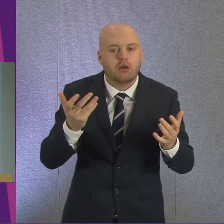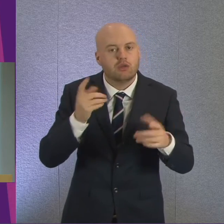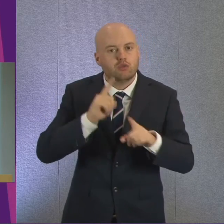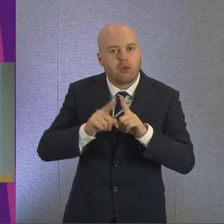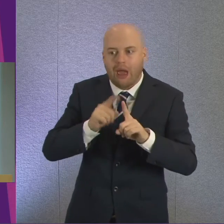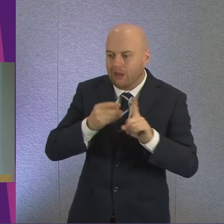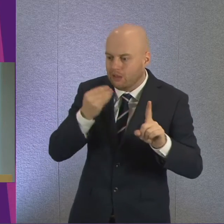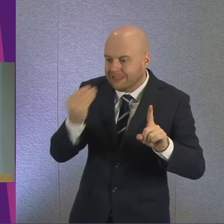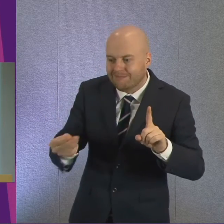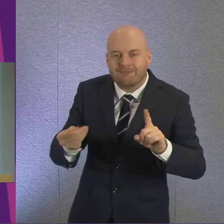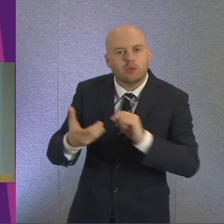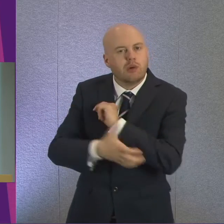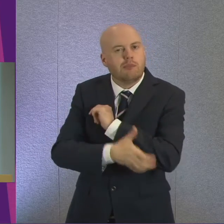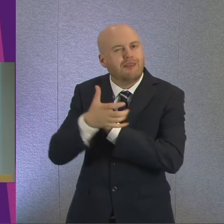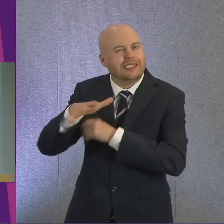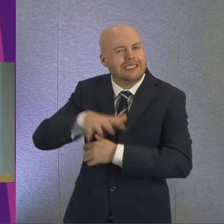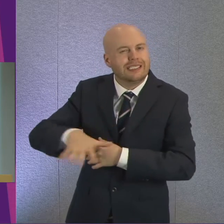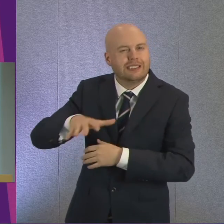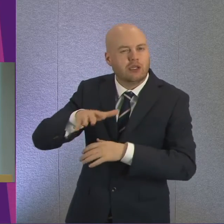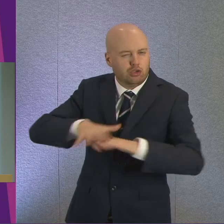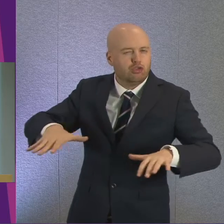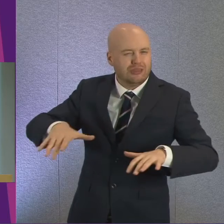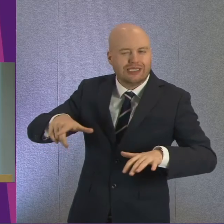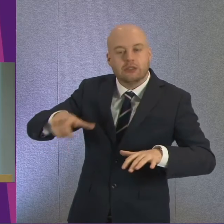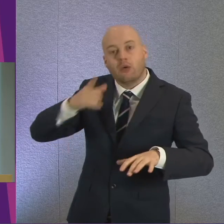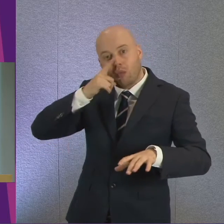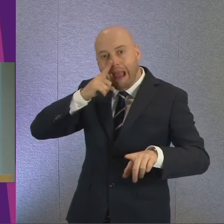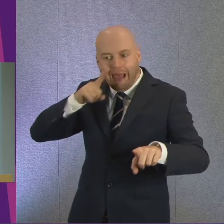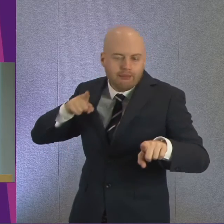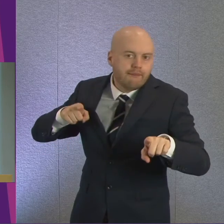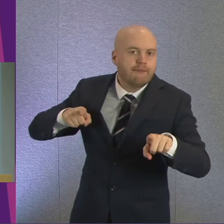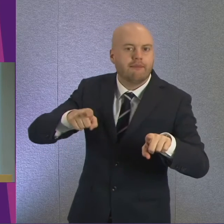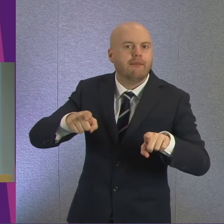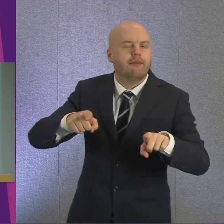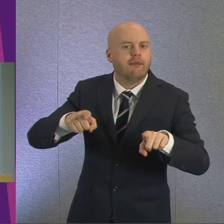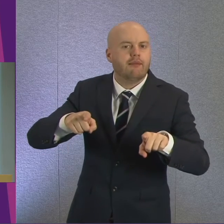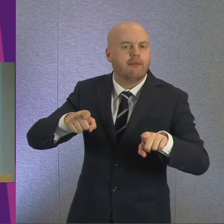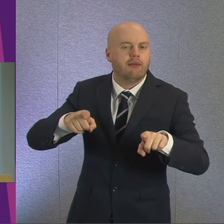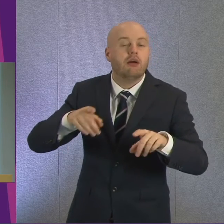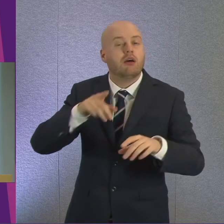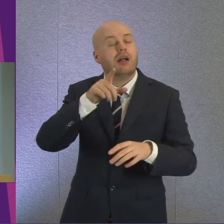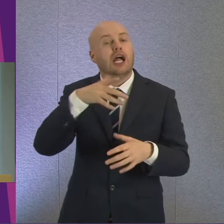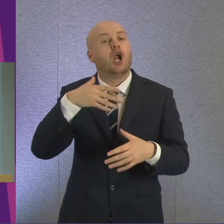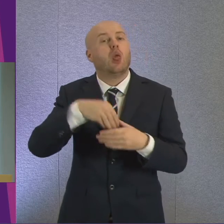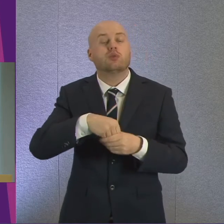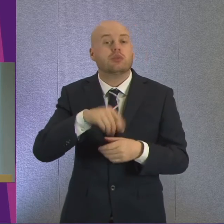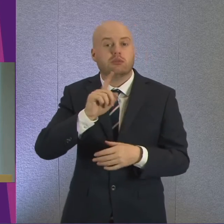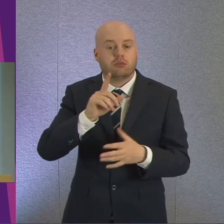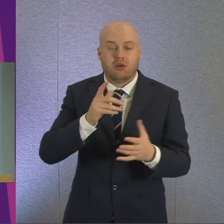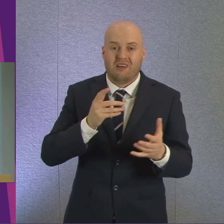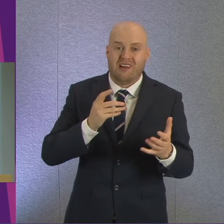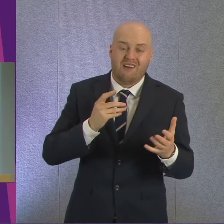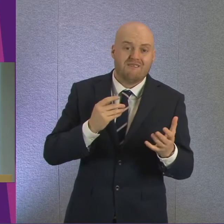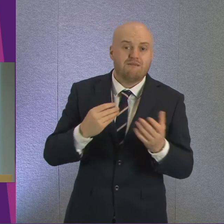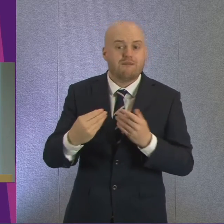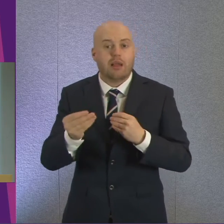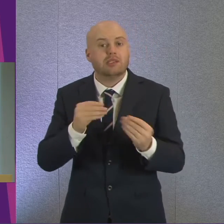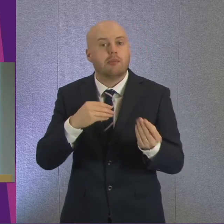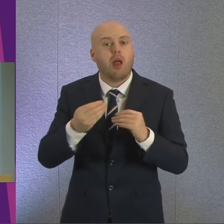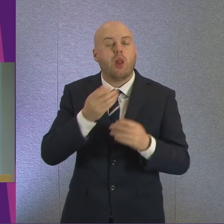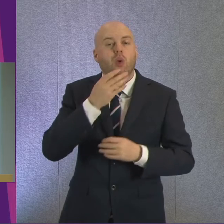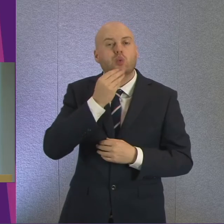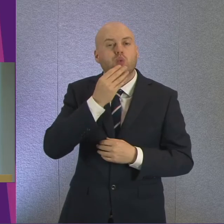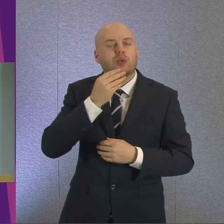mitigate the effect of school closures on our most disadvantaged families. So that includes flexible use of the